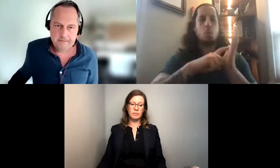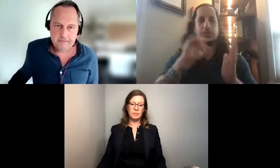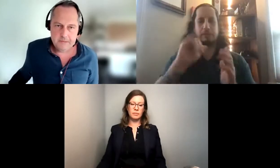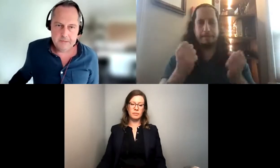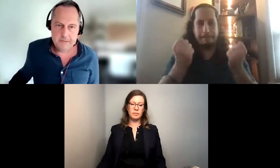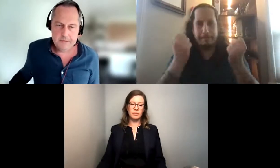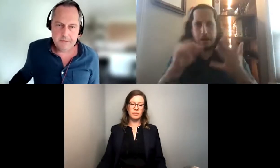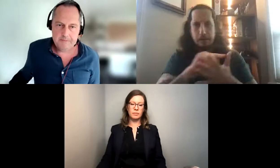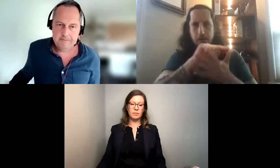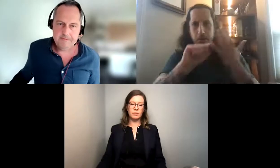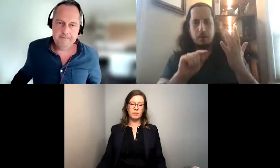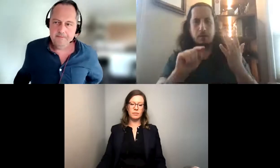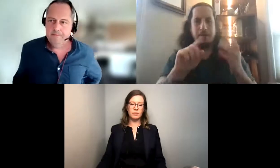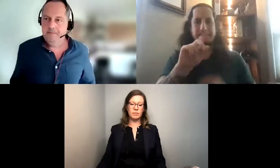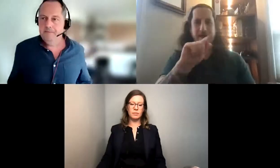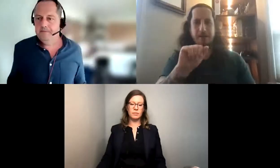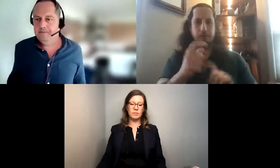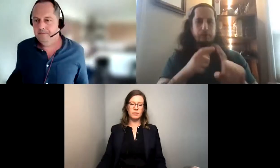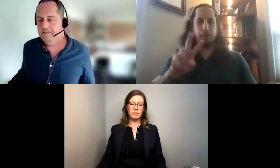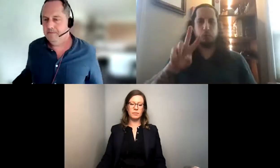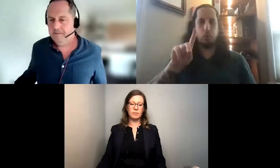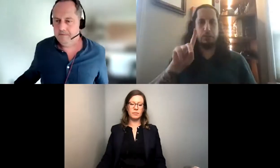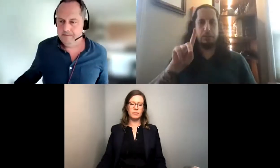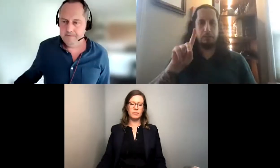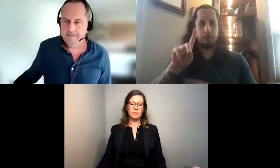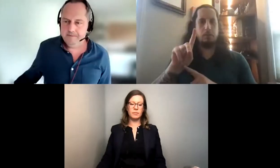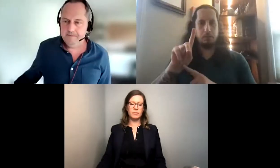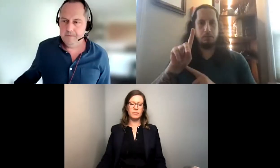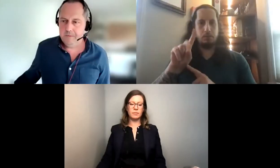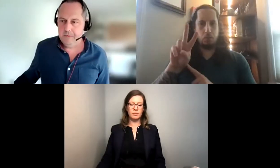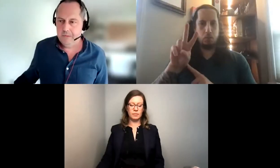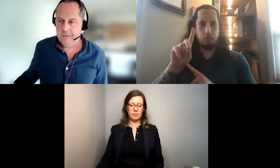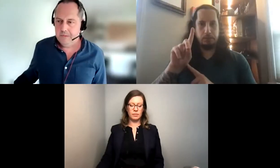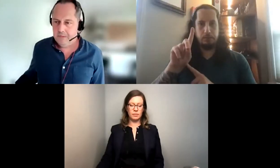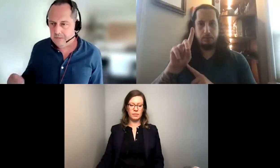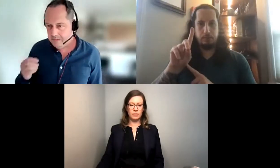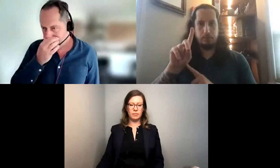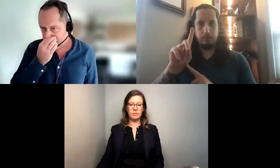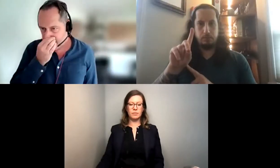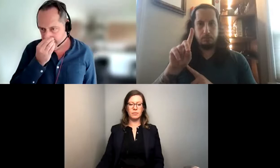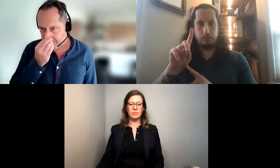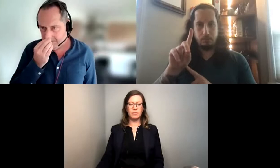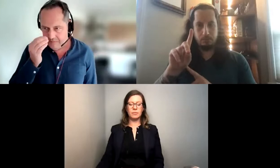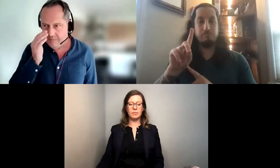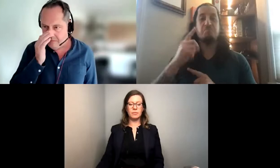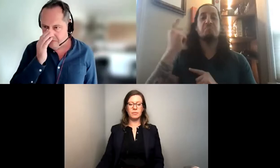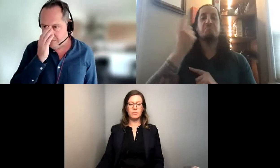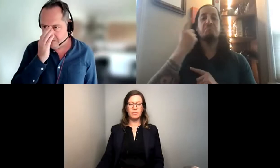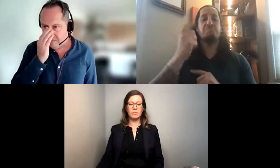We have another question from Athena. I noticed that a lot of your inputs and outputs are 2D